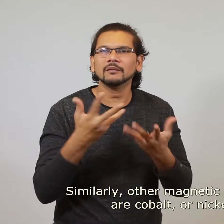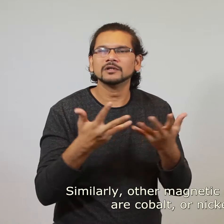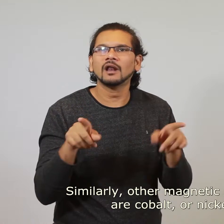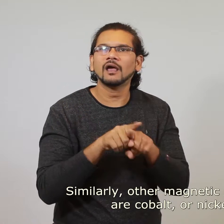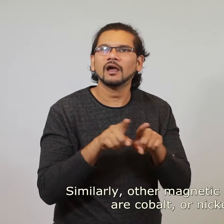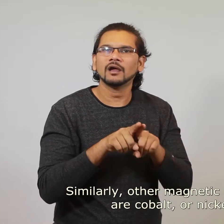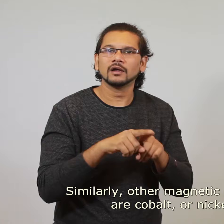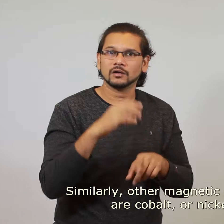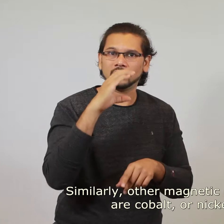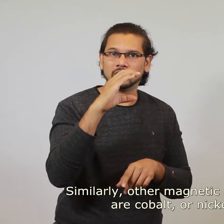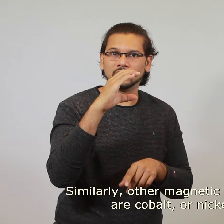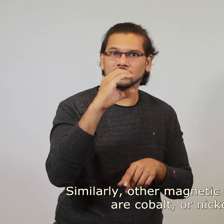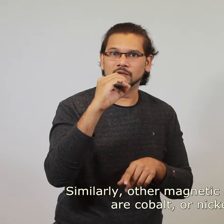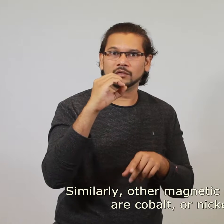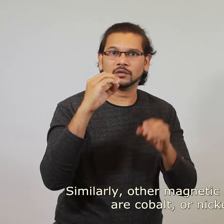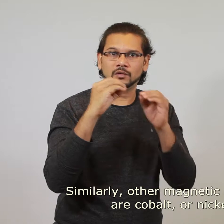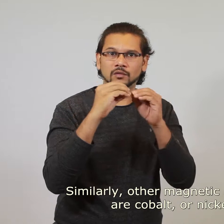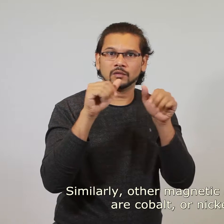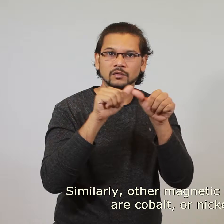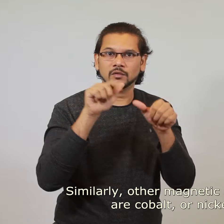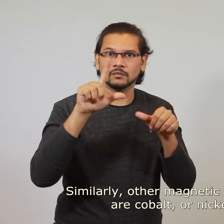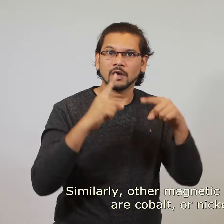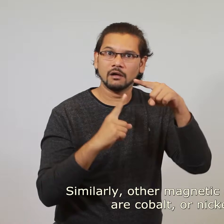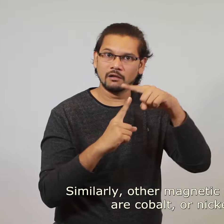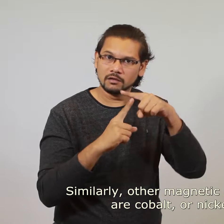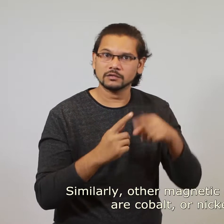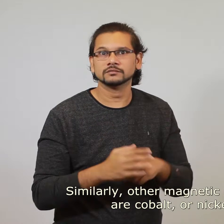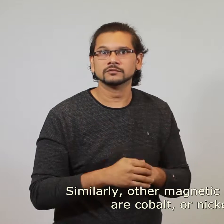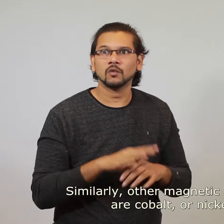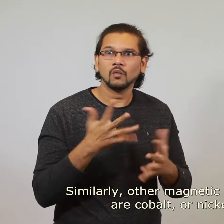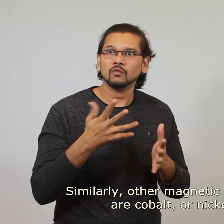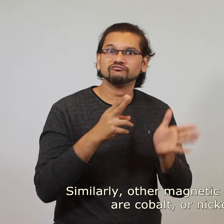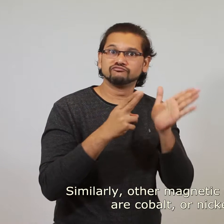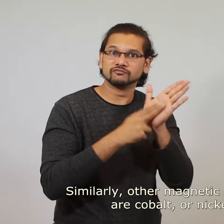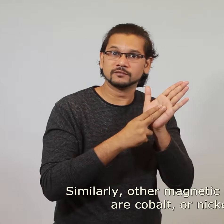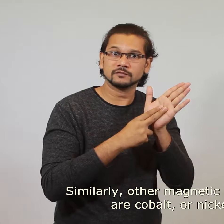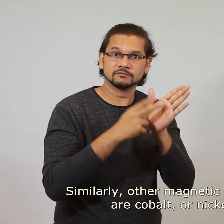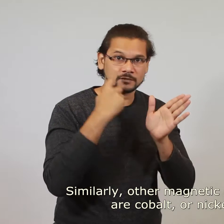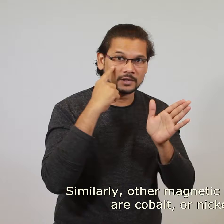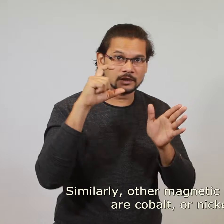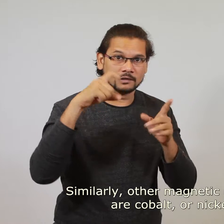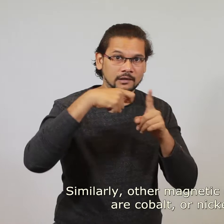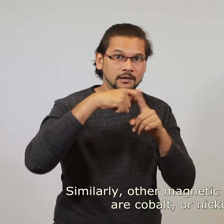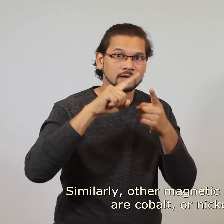Similarly, other magnetic materials are cobalt or nickel.